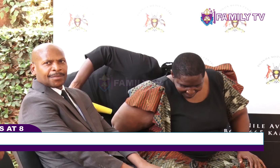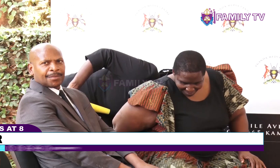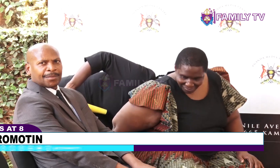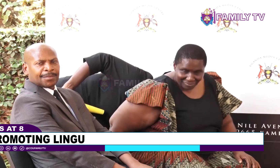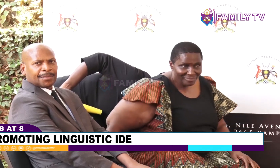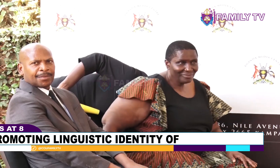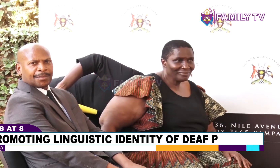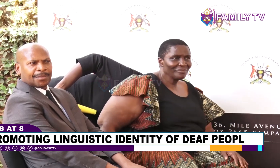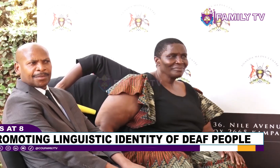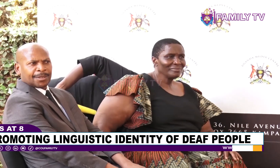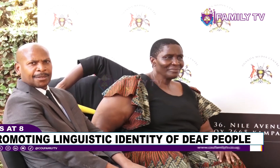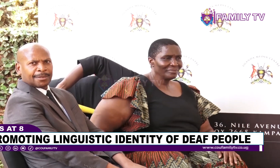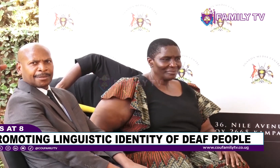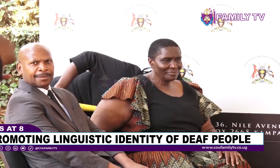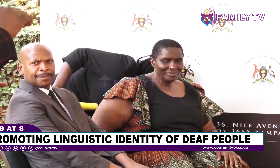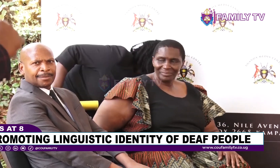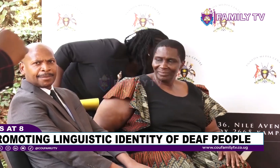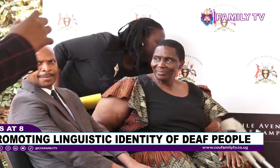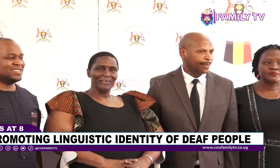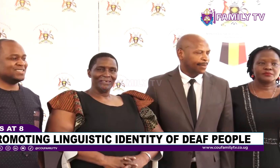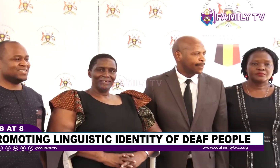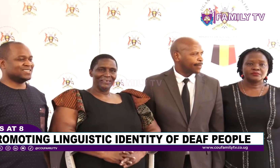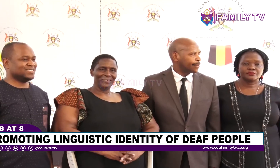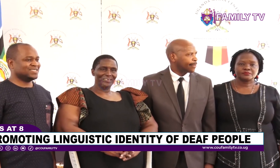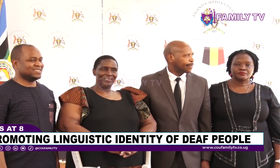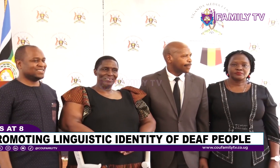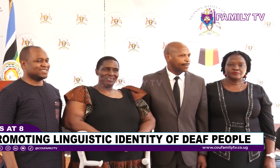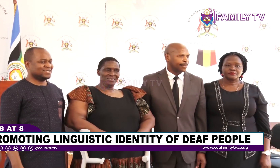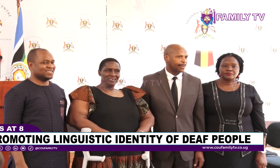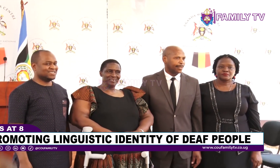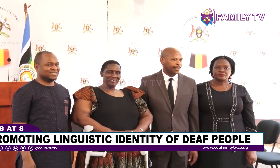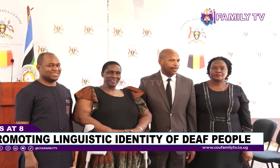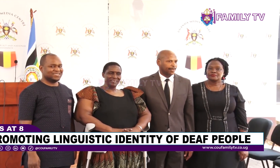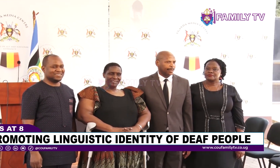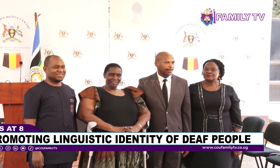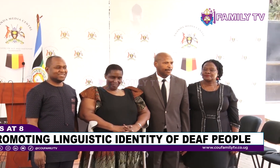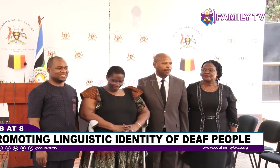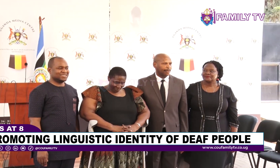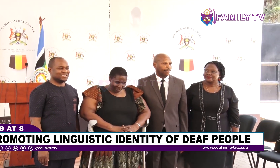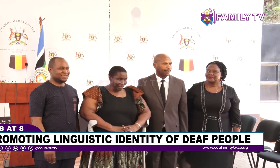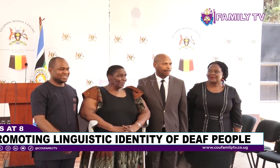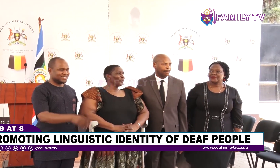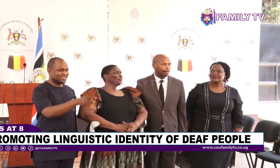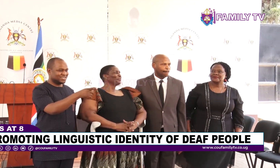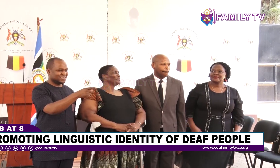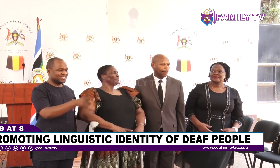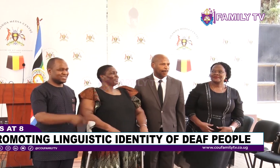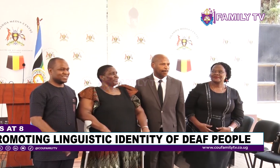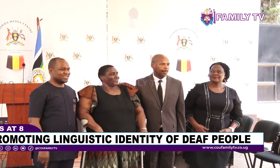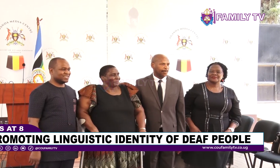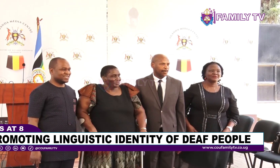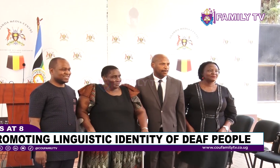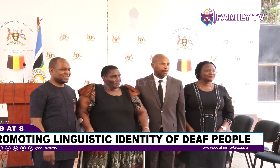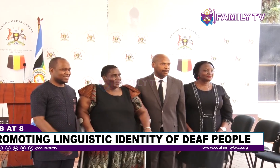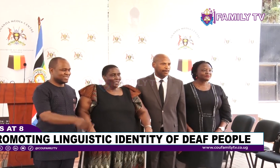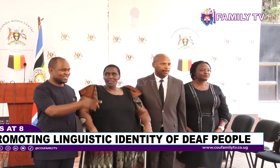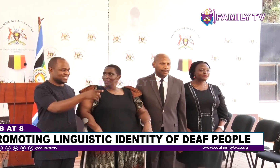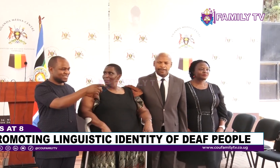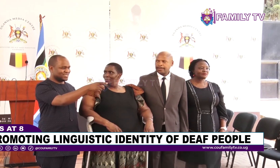The Minister of State for Disability Affairs alongside other stakeholders today at Media Center discussed matters regarding sign